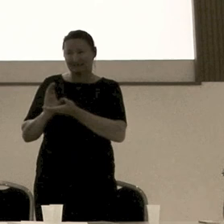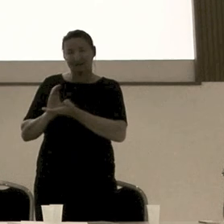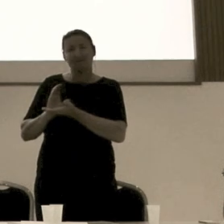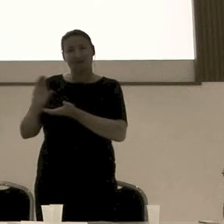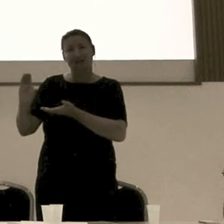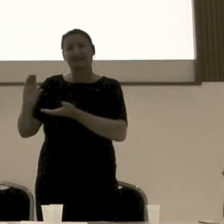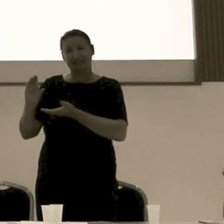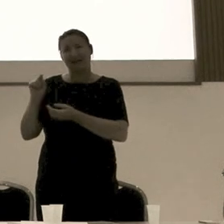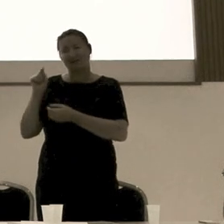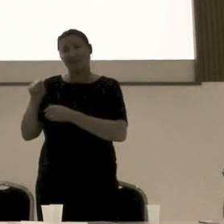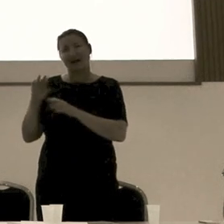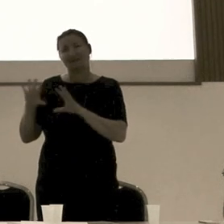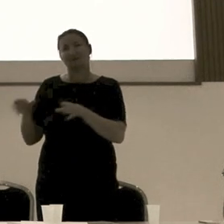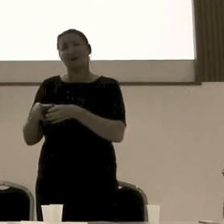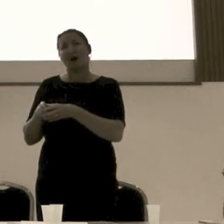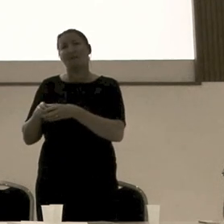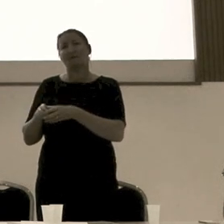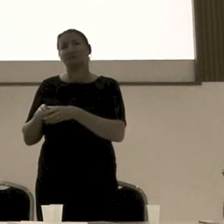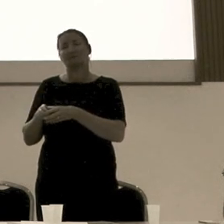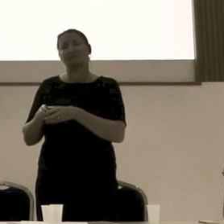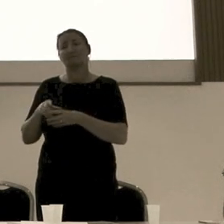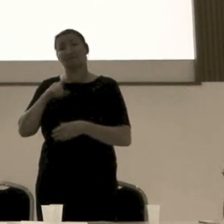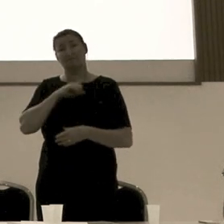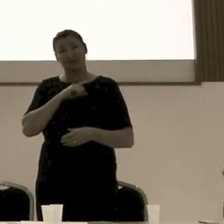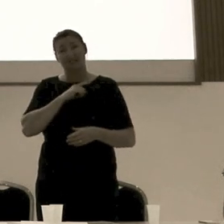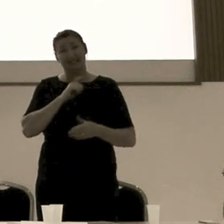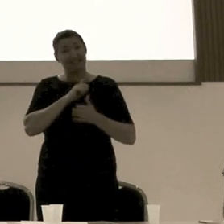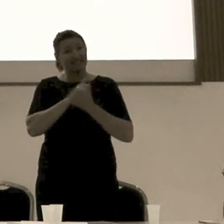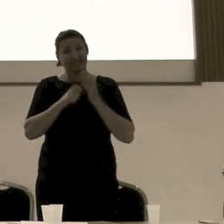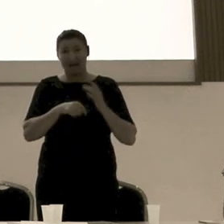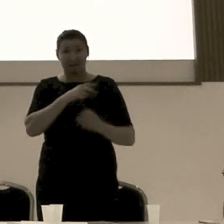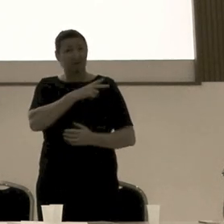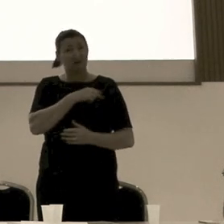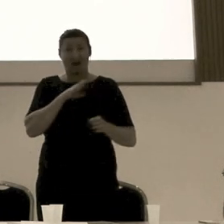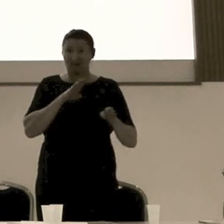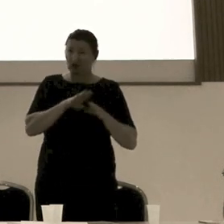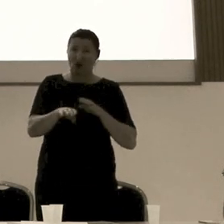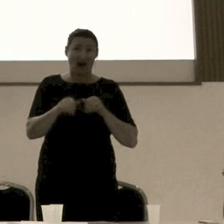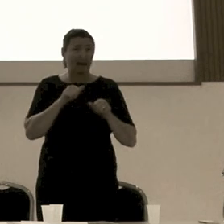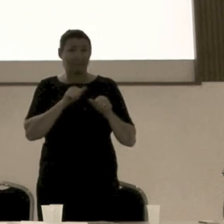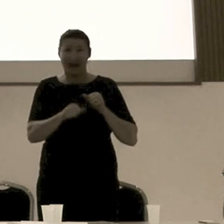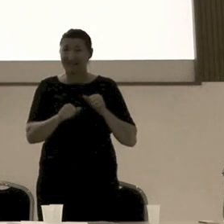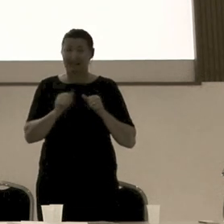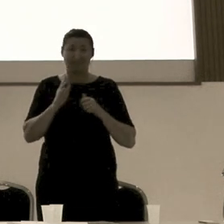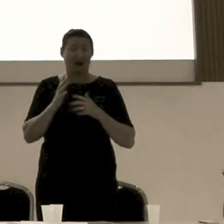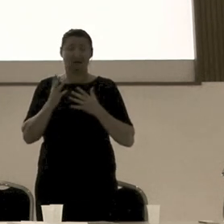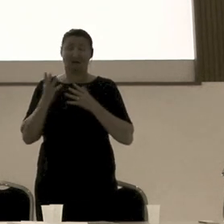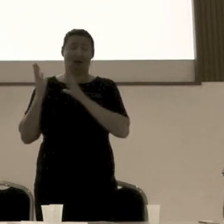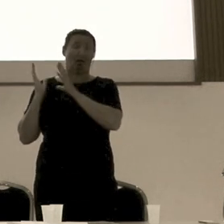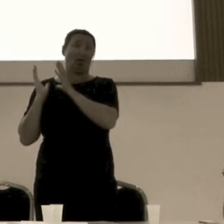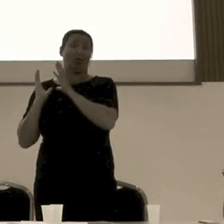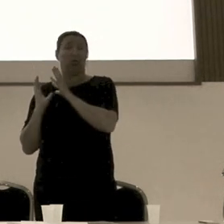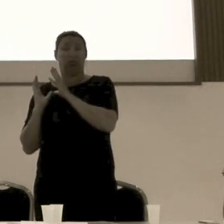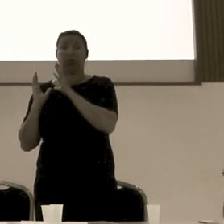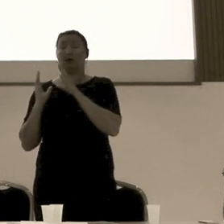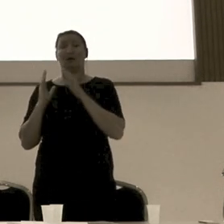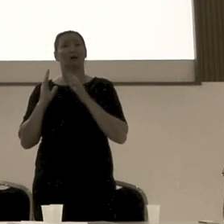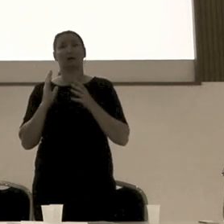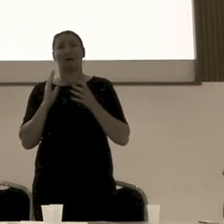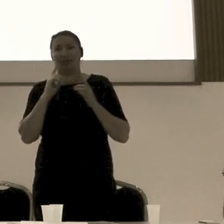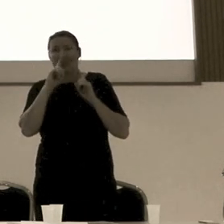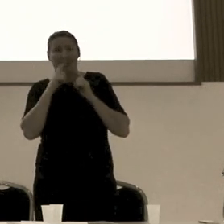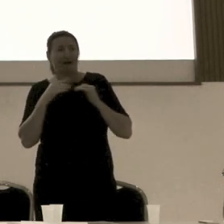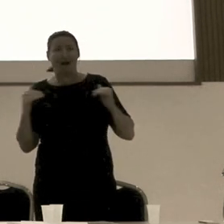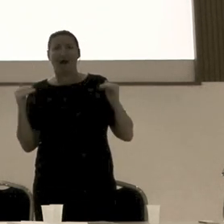All disabled students acknowledge that disability-facing staff are doing the best that they can, but they just do not have the capacity to even meet